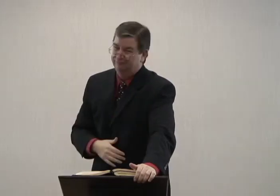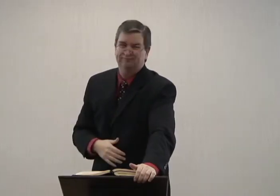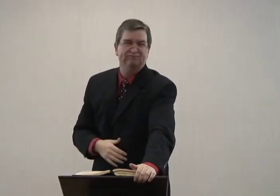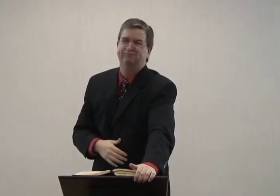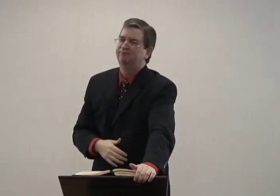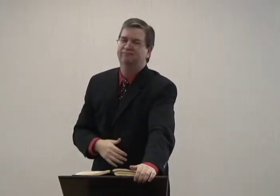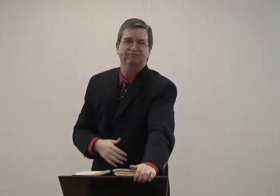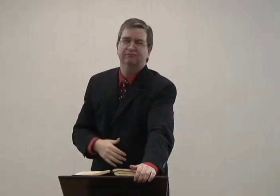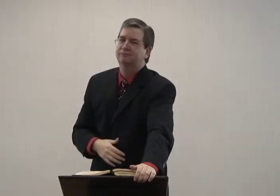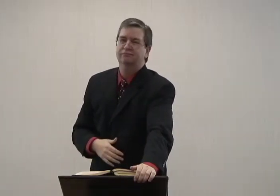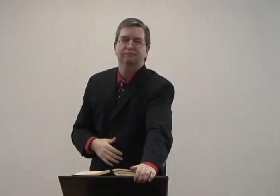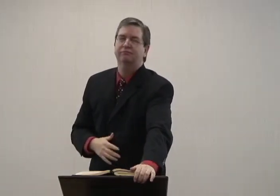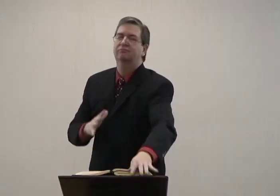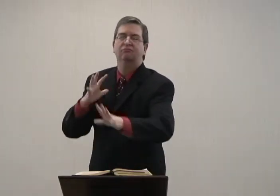The true heart.